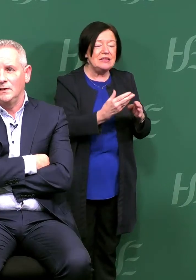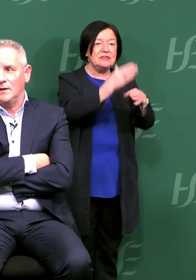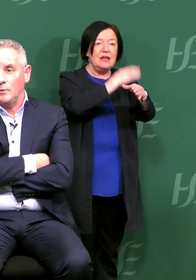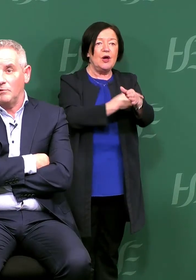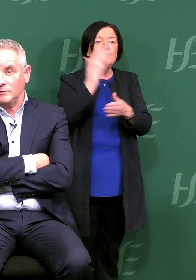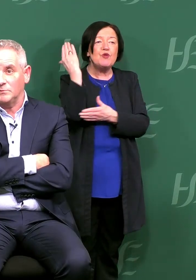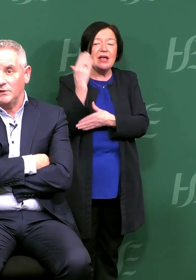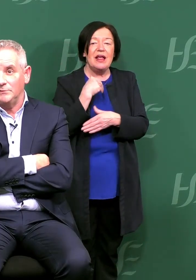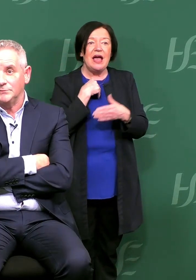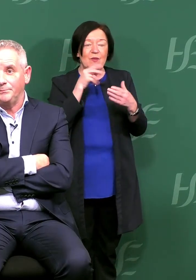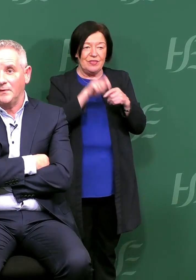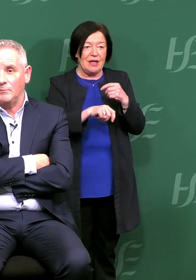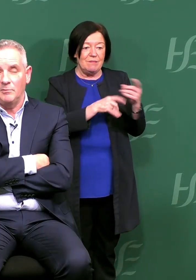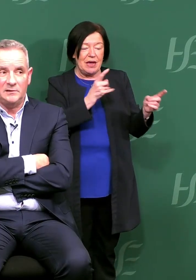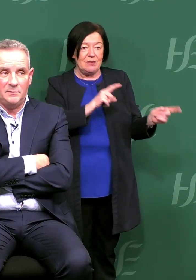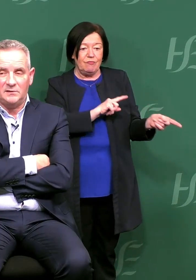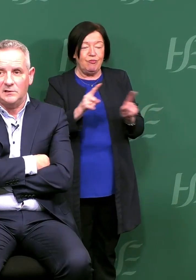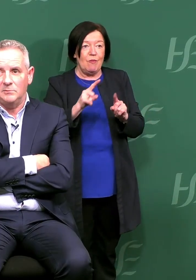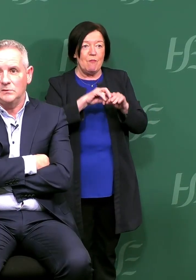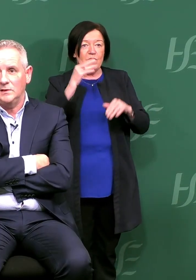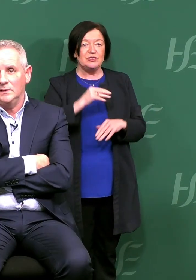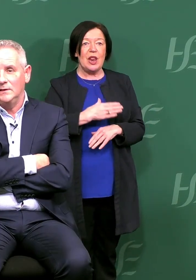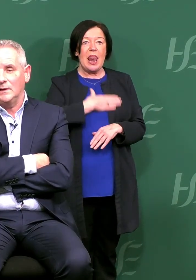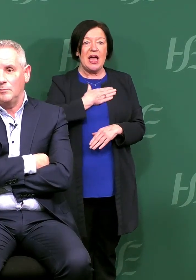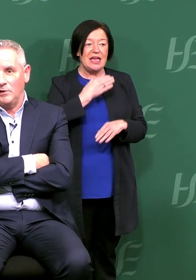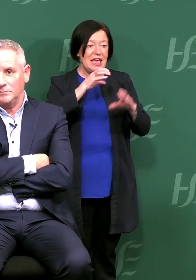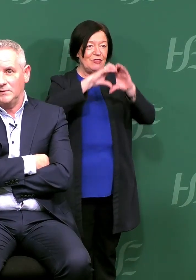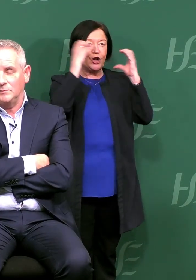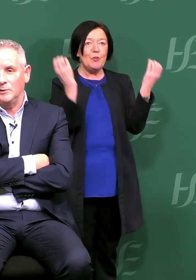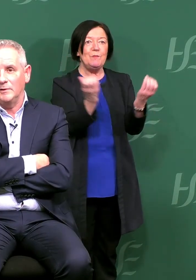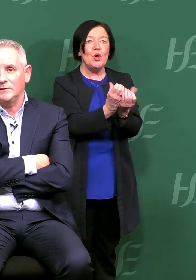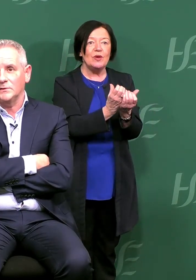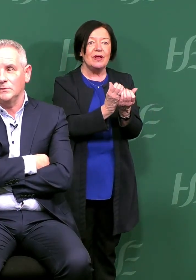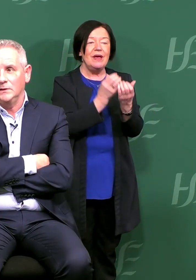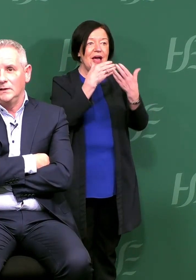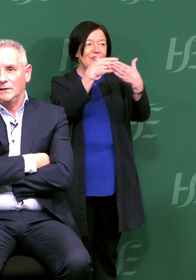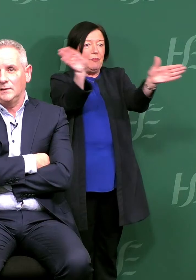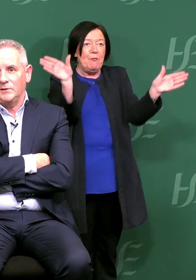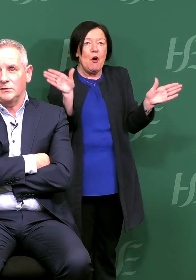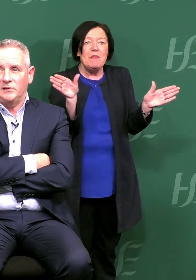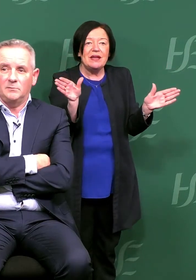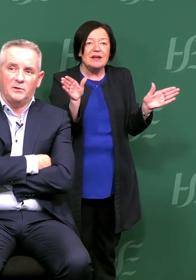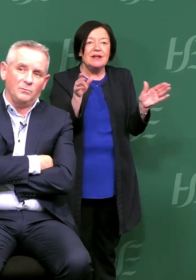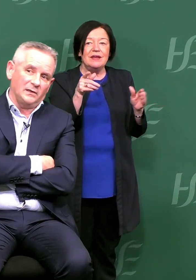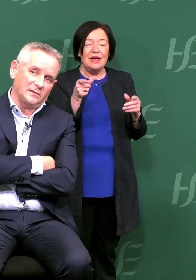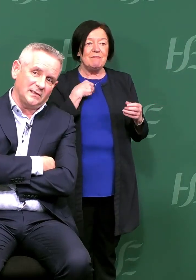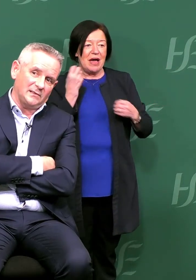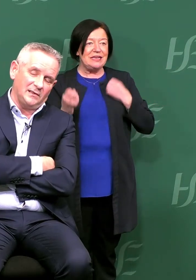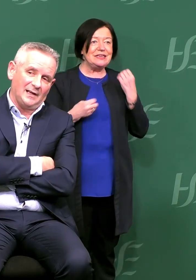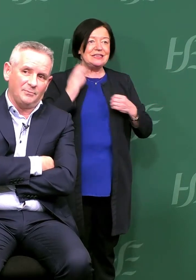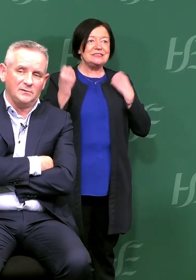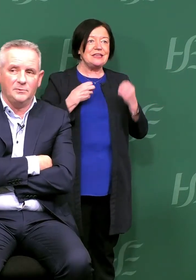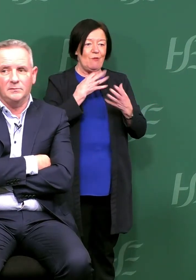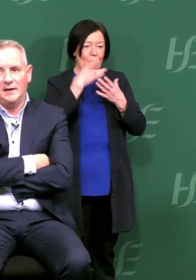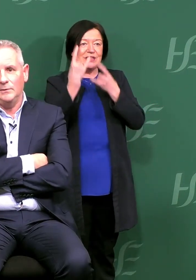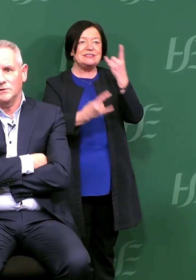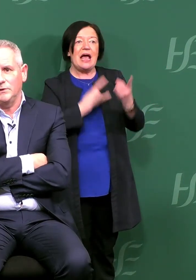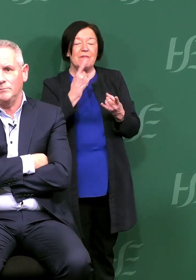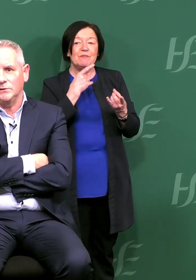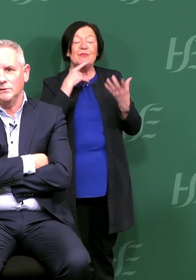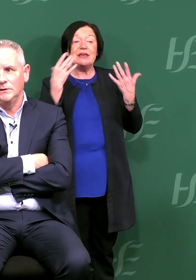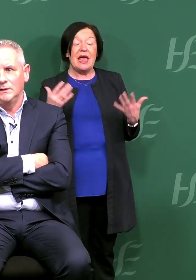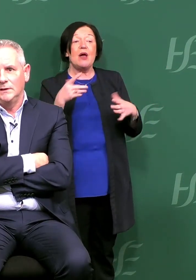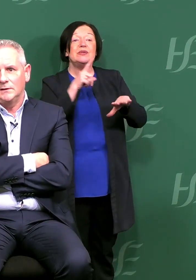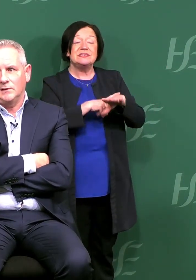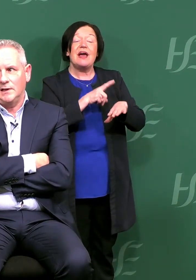presentations, and we brought them to life, and we brought them into the community, and we brought them into the public. So I'm excited by what has actually happened, but now it's